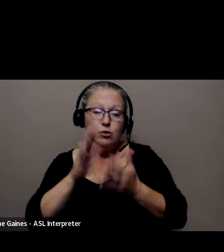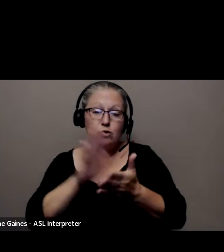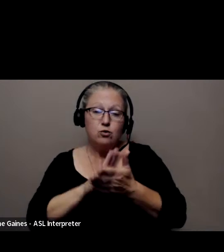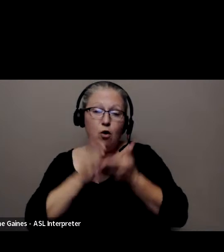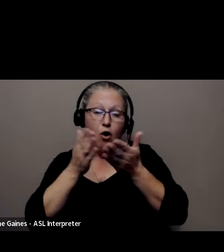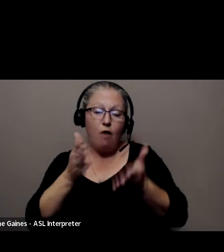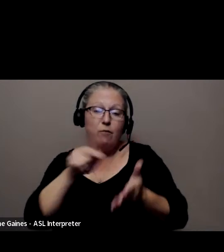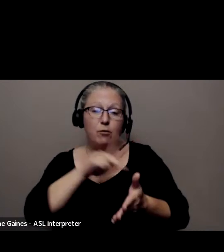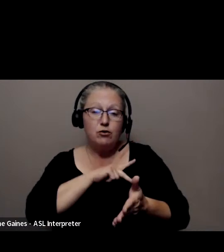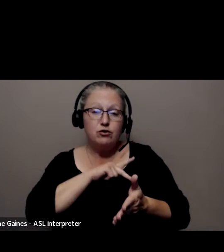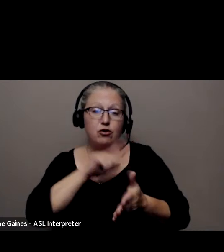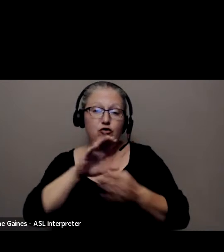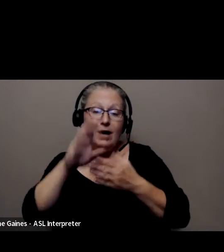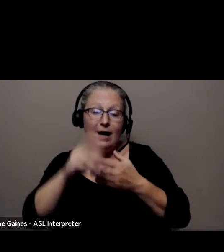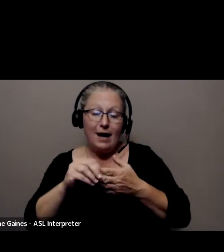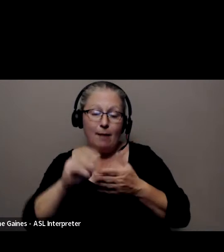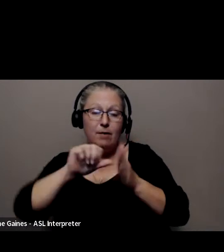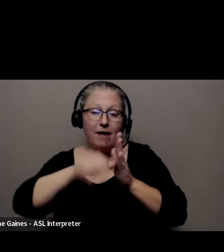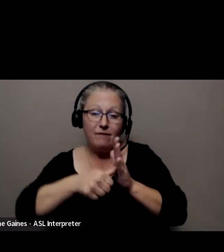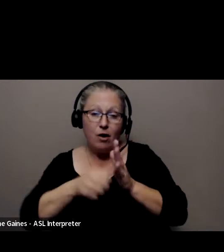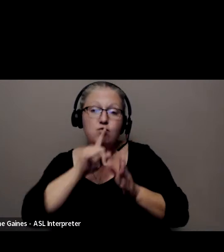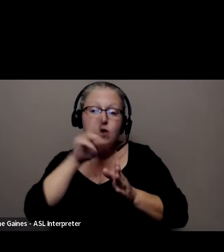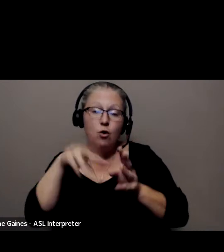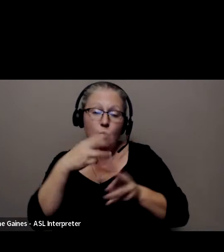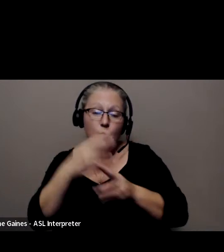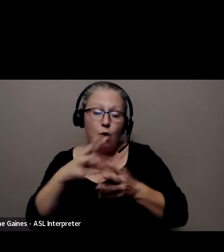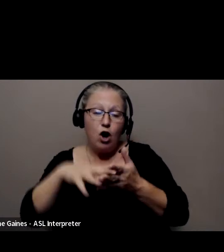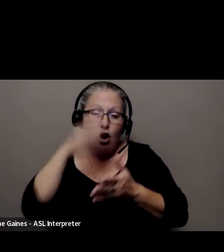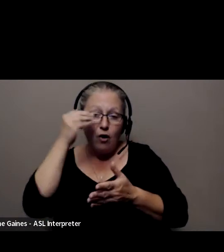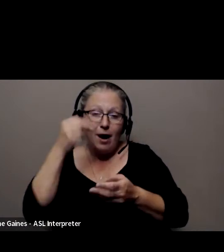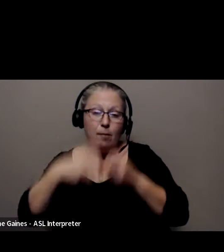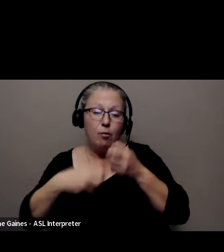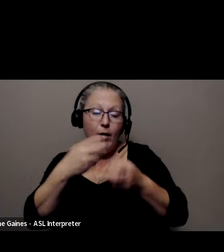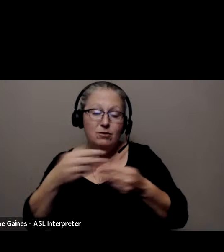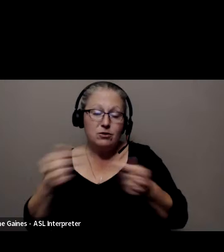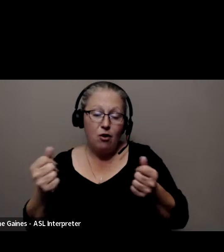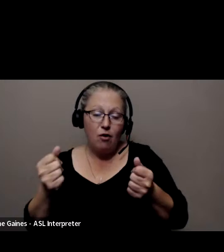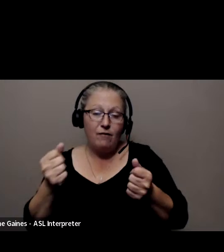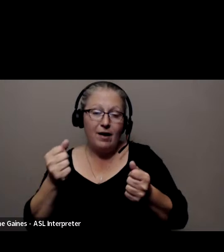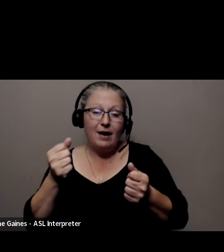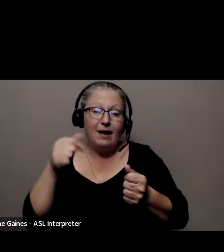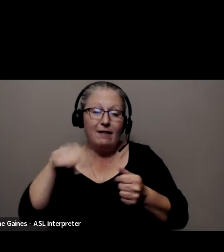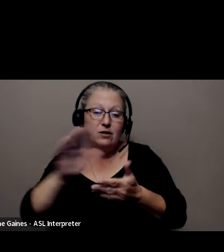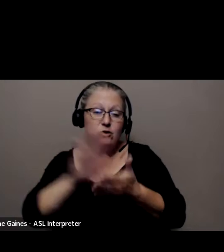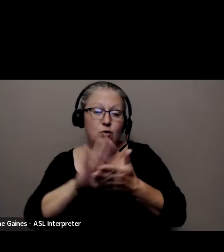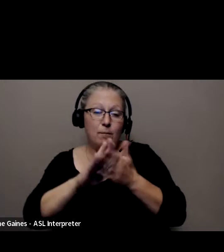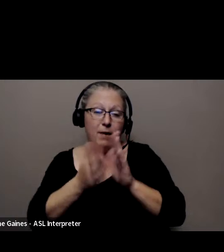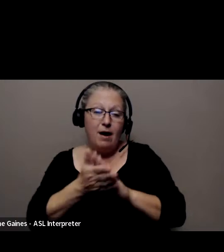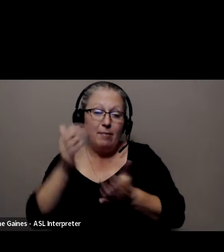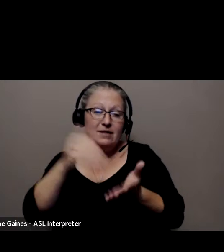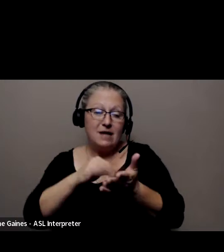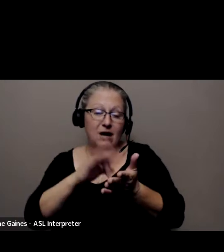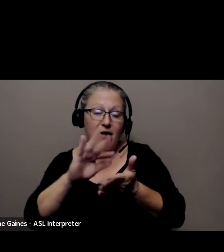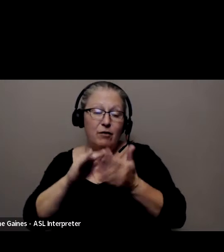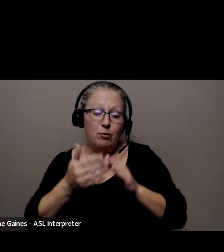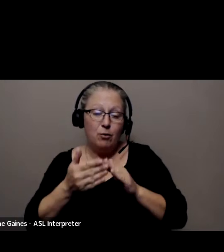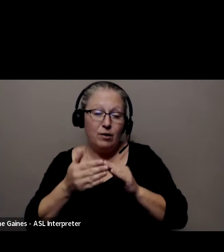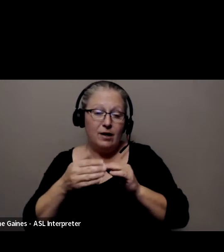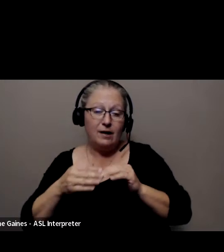offer a personalized curriculum that emphasize real-world learning and problem solving, and these schools become the center of the